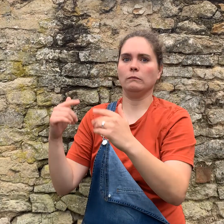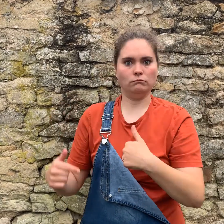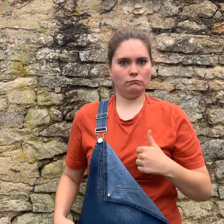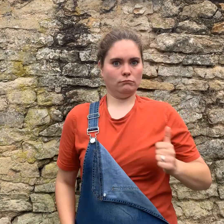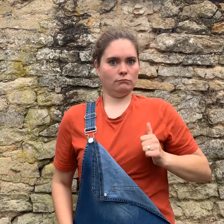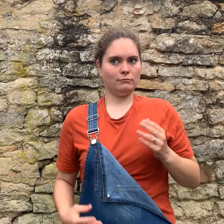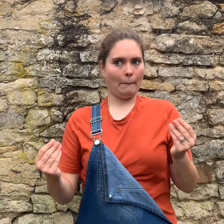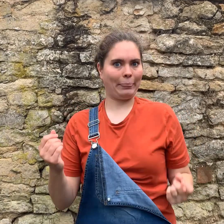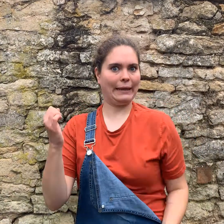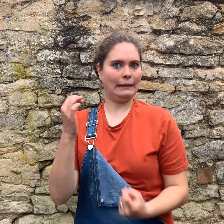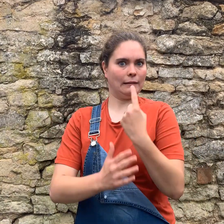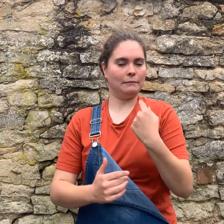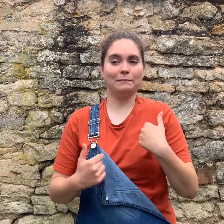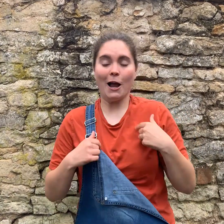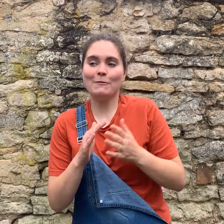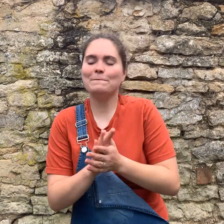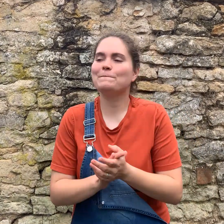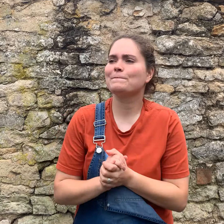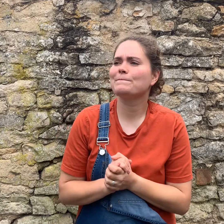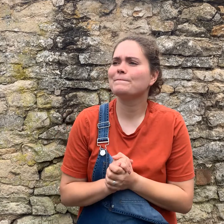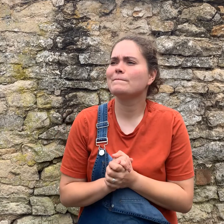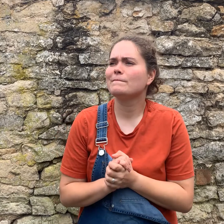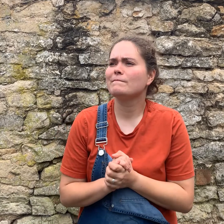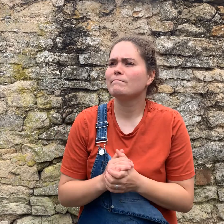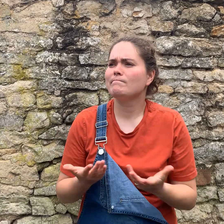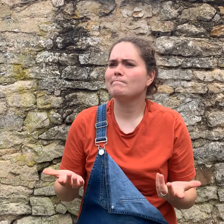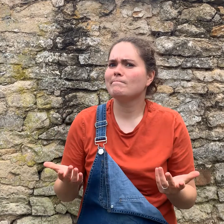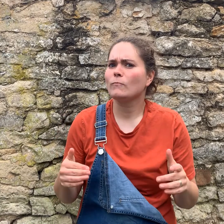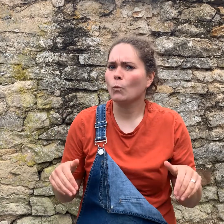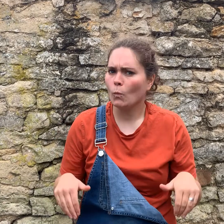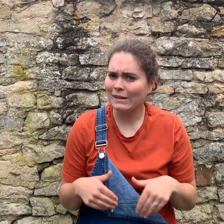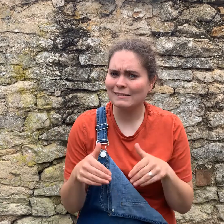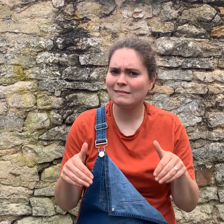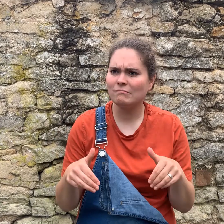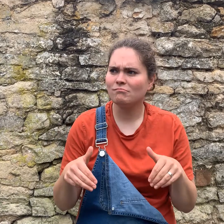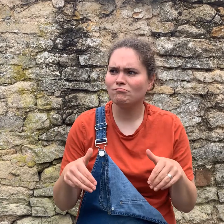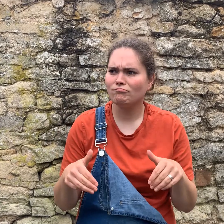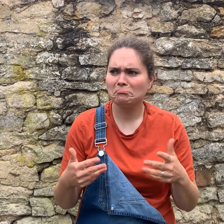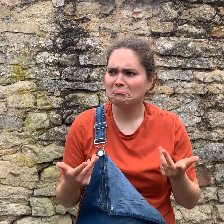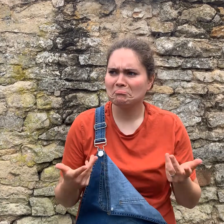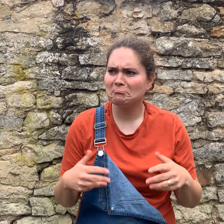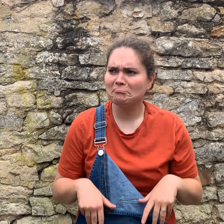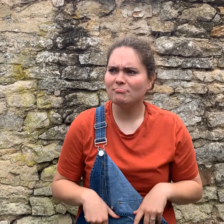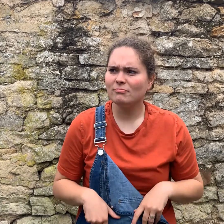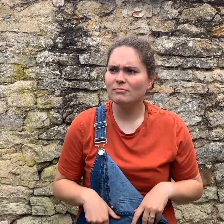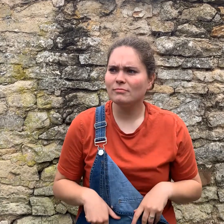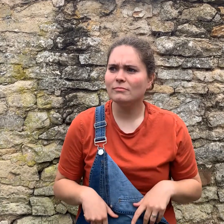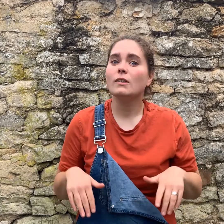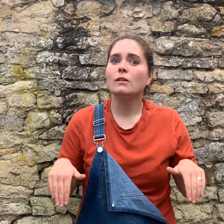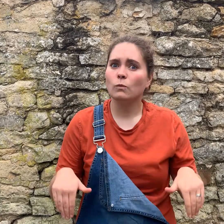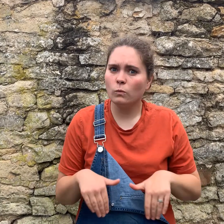going straight into his house. I wondered what would happen. But I was waiting and there was no reaction.